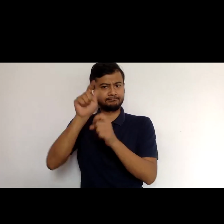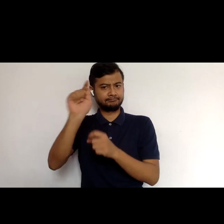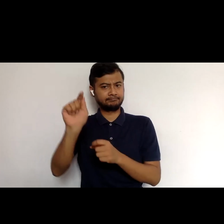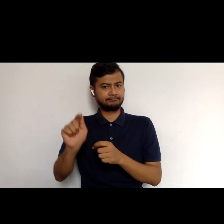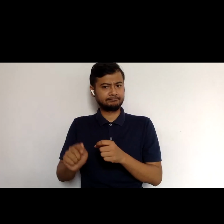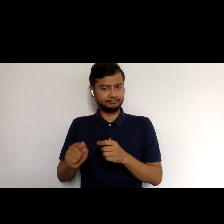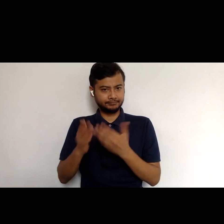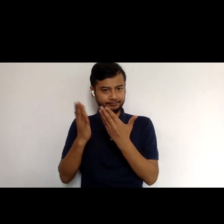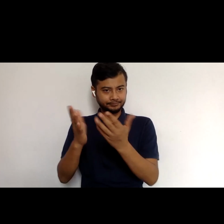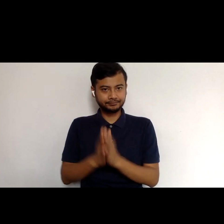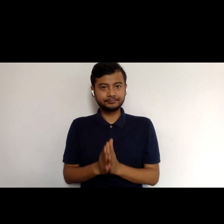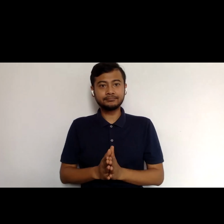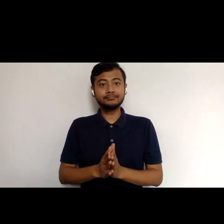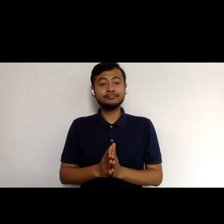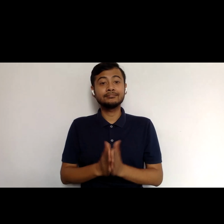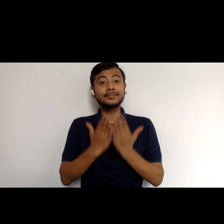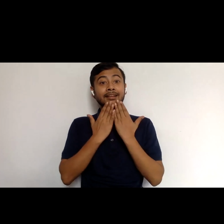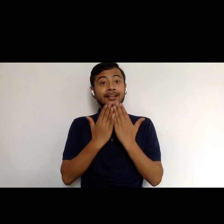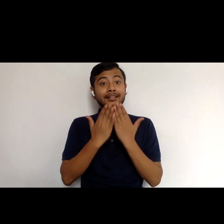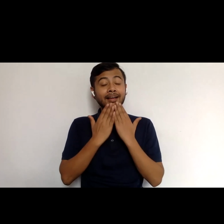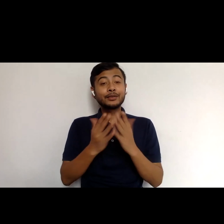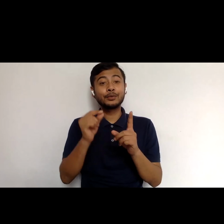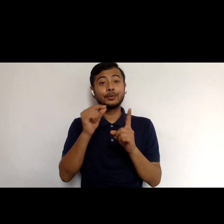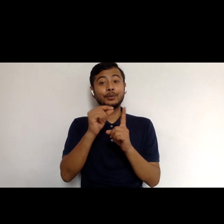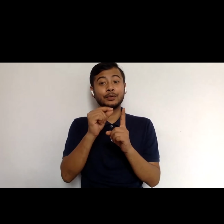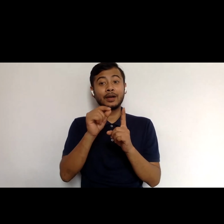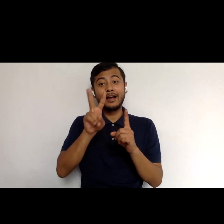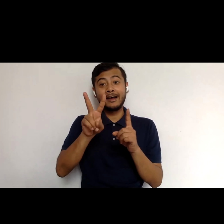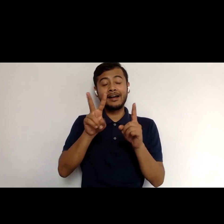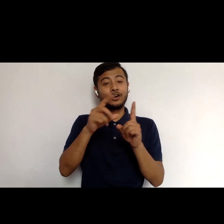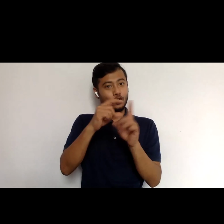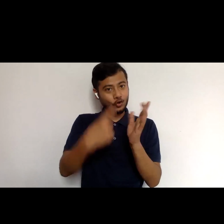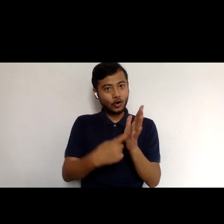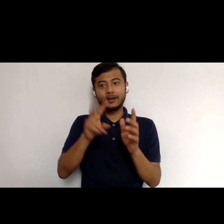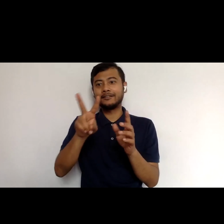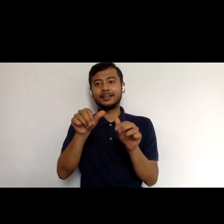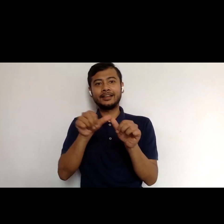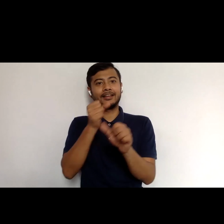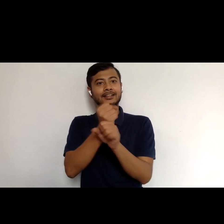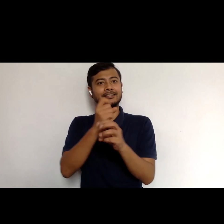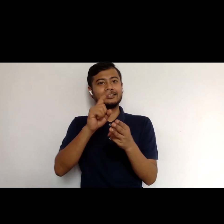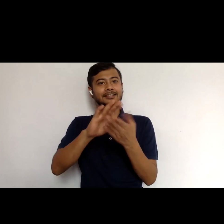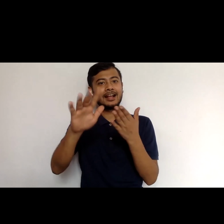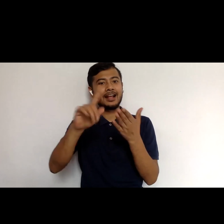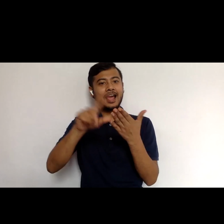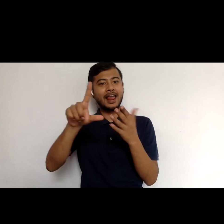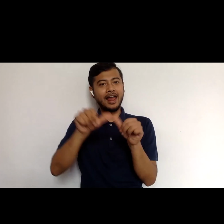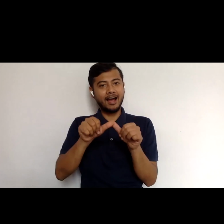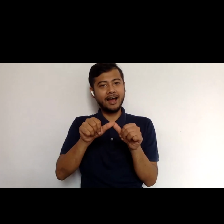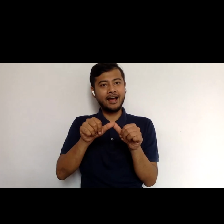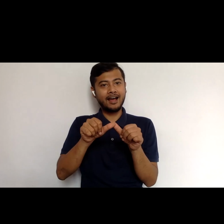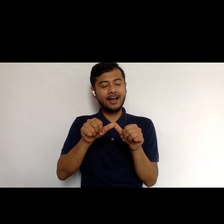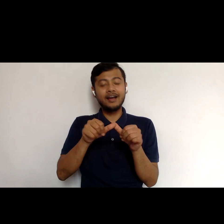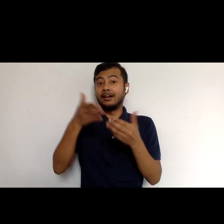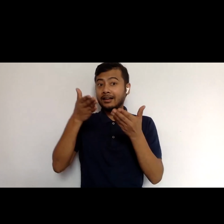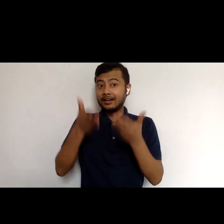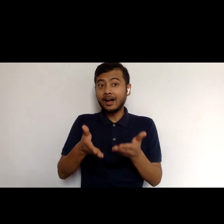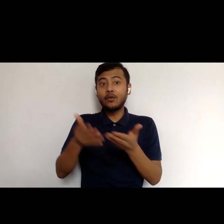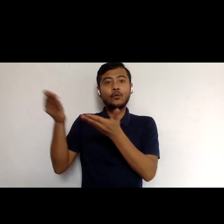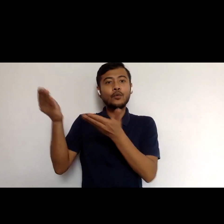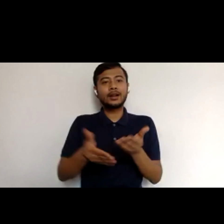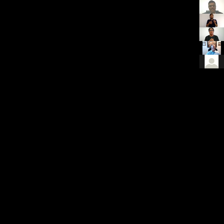Thank you, Dr. Vagela, for virtually releasing the white paper. I would now like to invite Dr. Rajkumar Upadhyay, Chairman, DIF's New